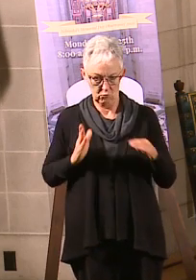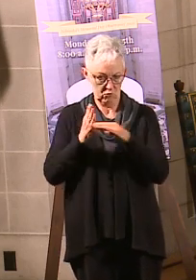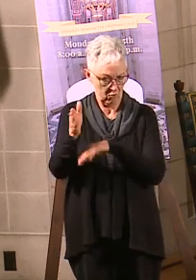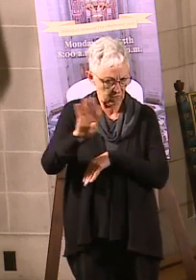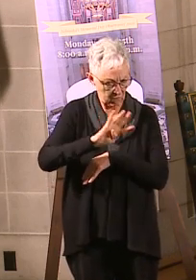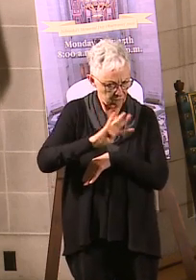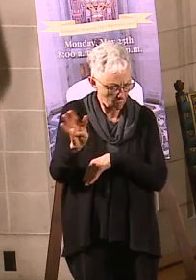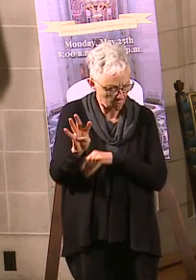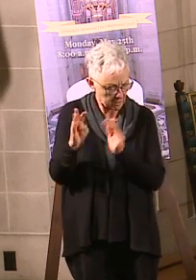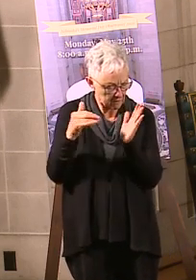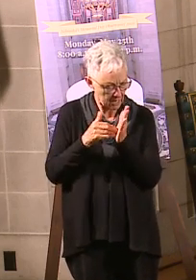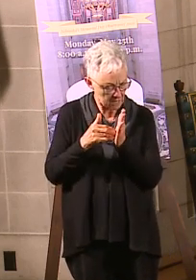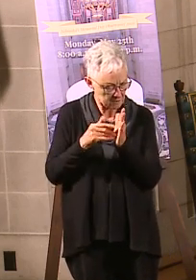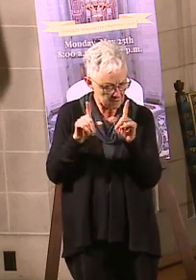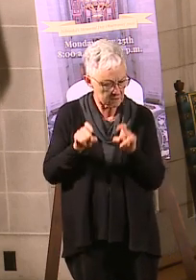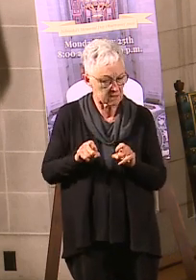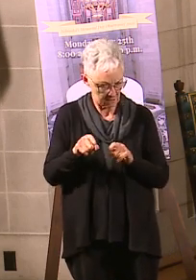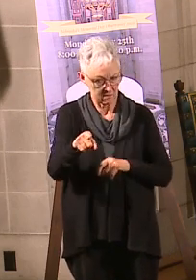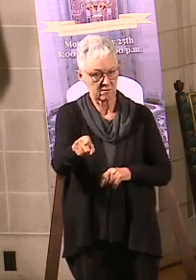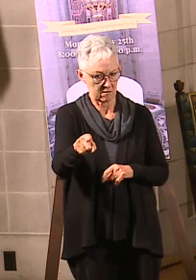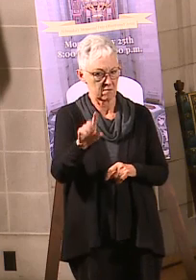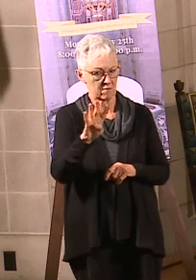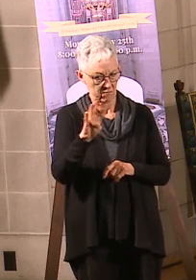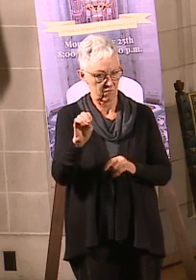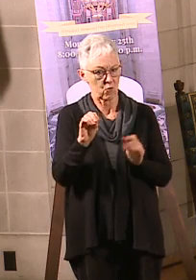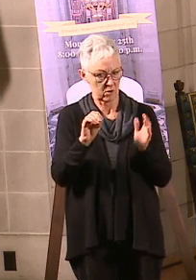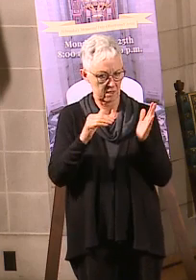that last night, yesterday?